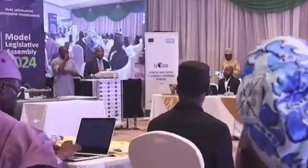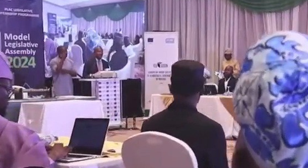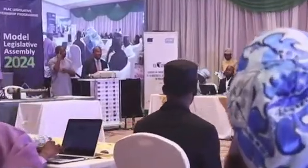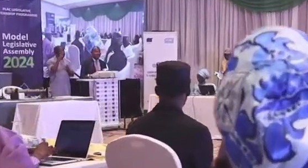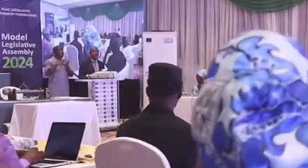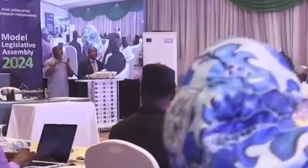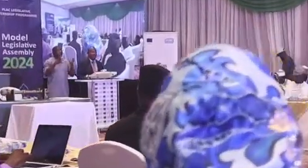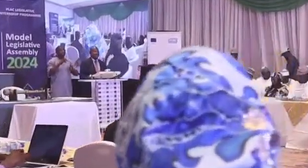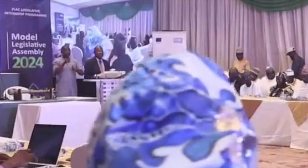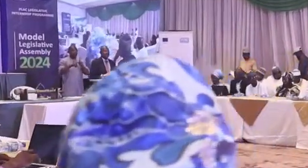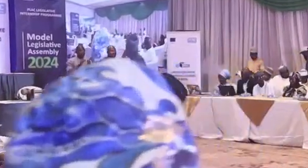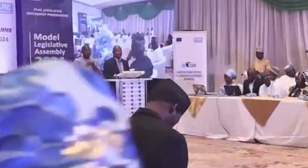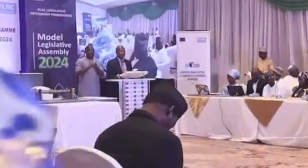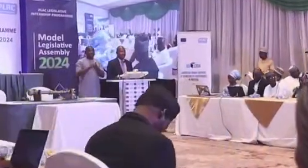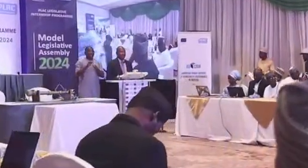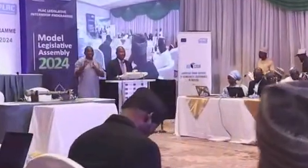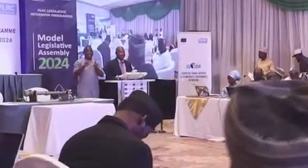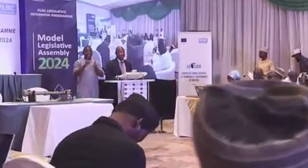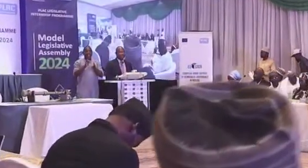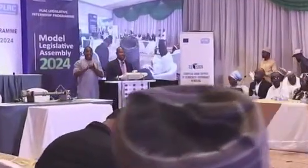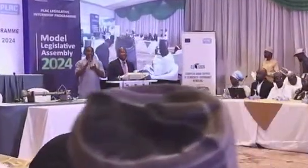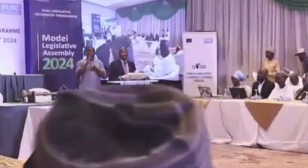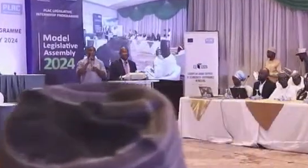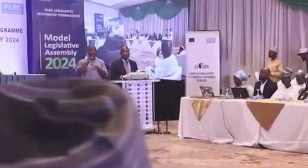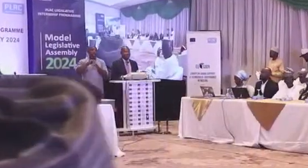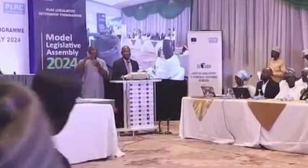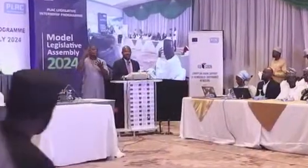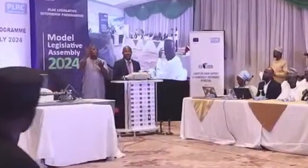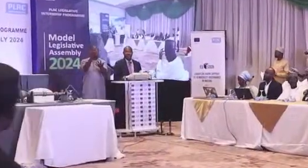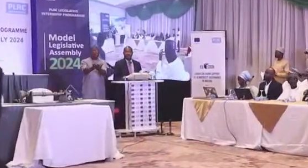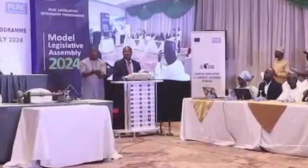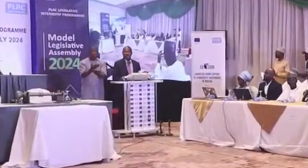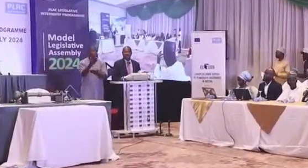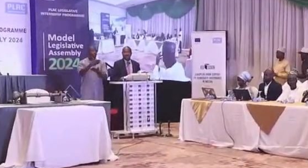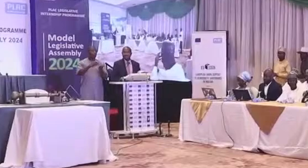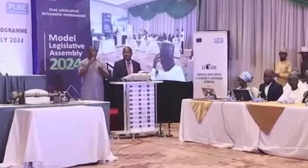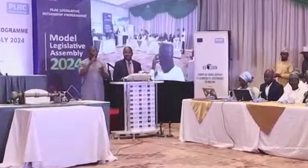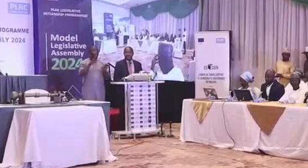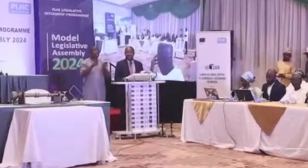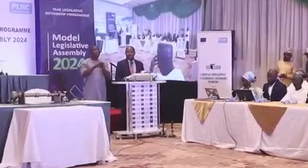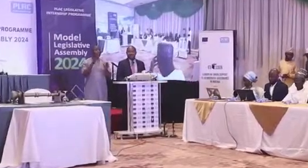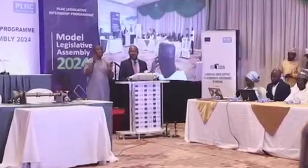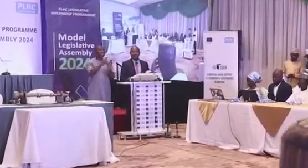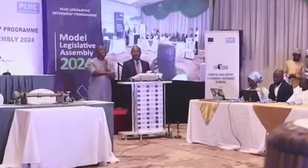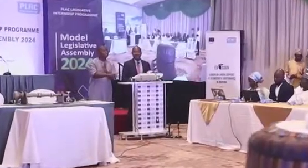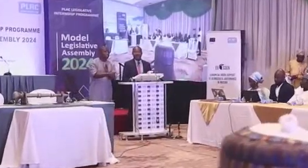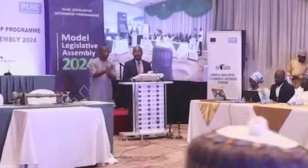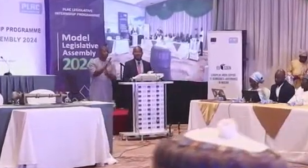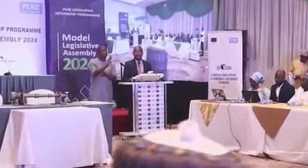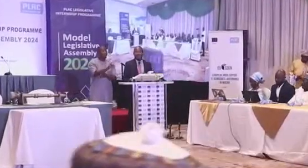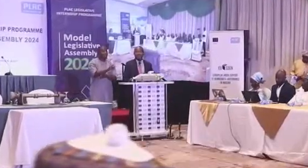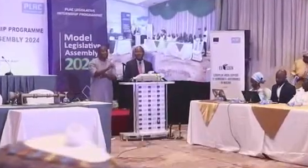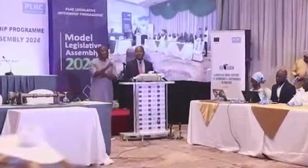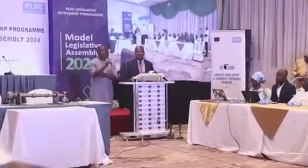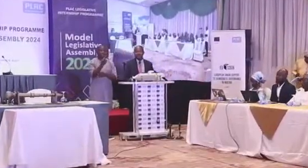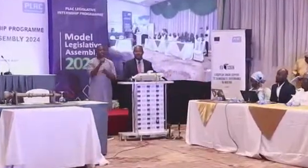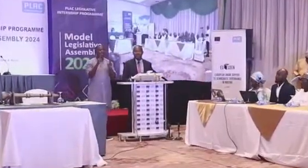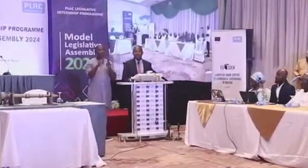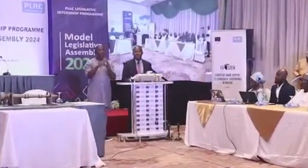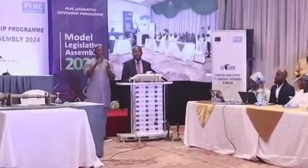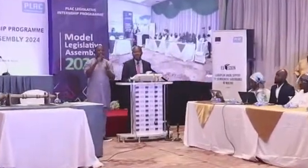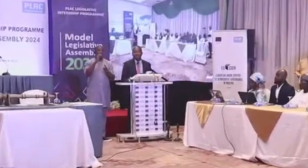who did that, they were imprisoned. Some were even killed by the very evil